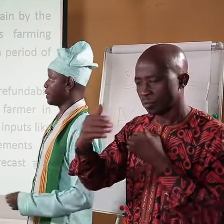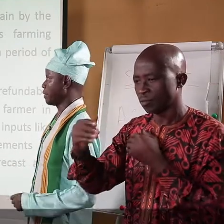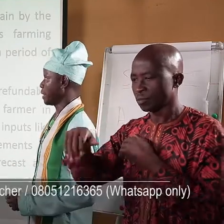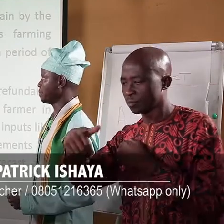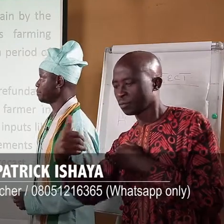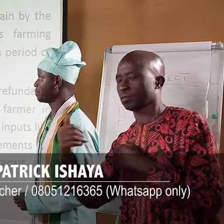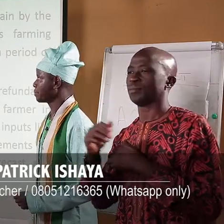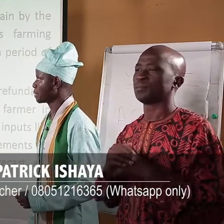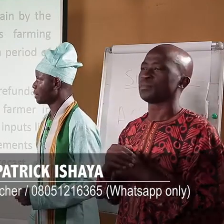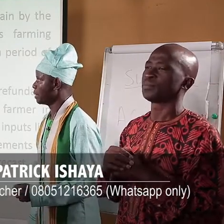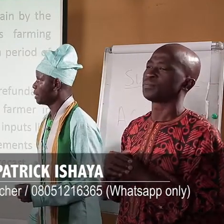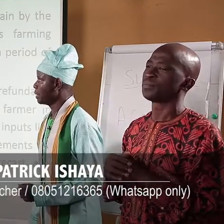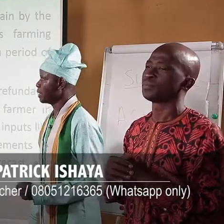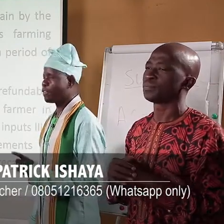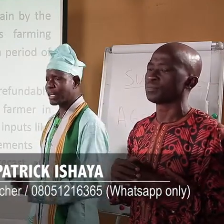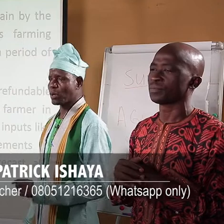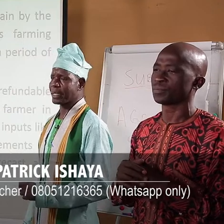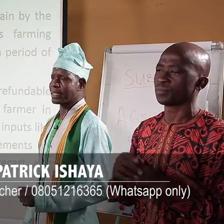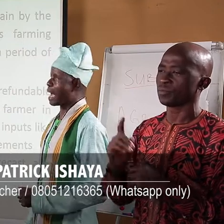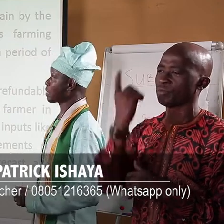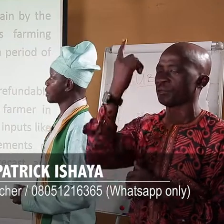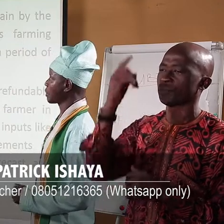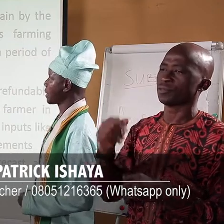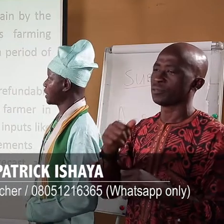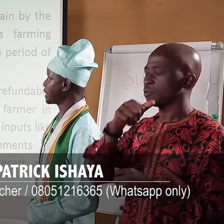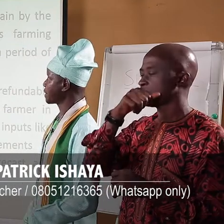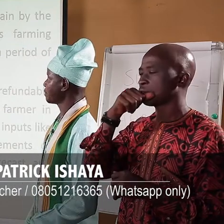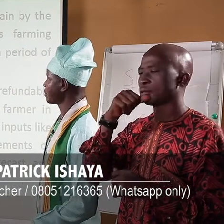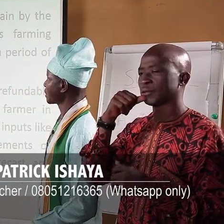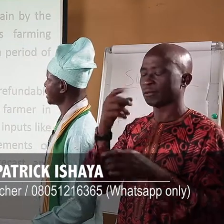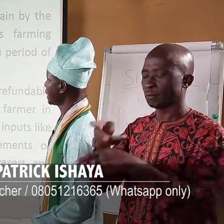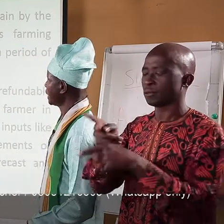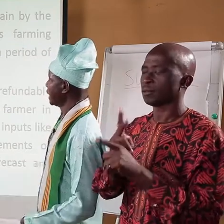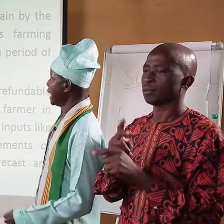after the other. The first one is agricultural credit.